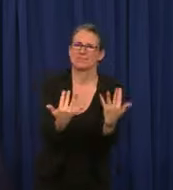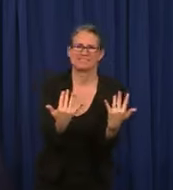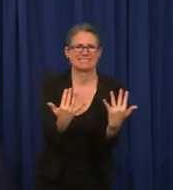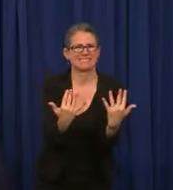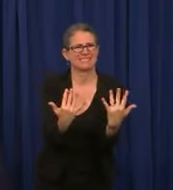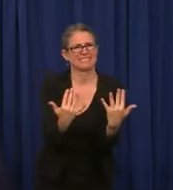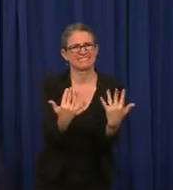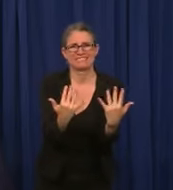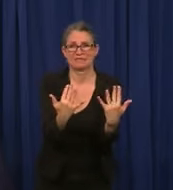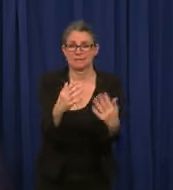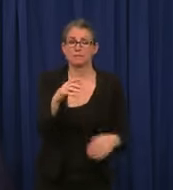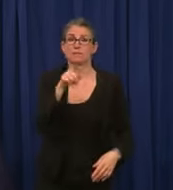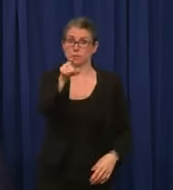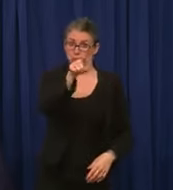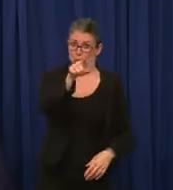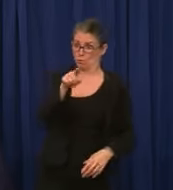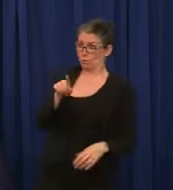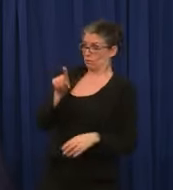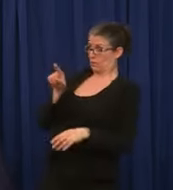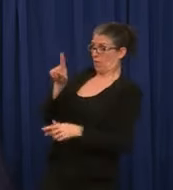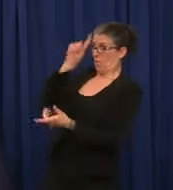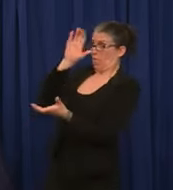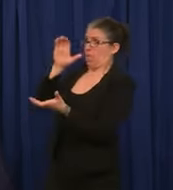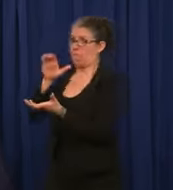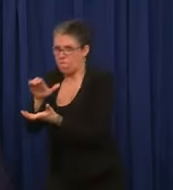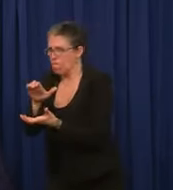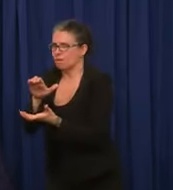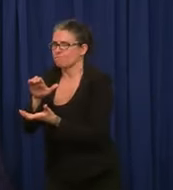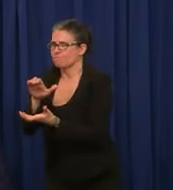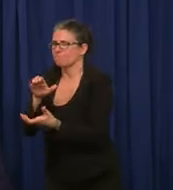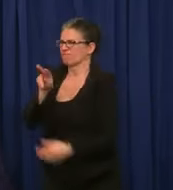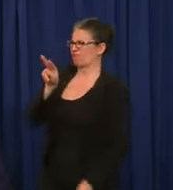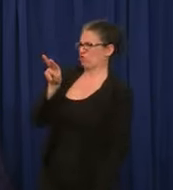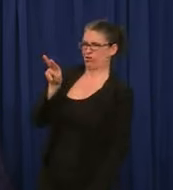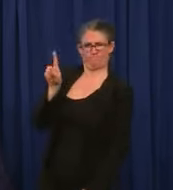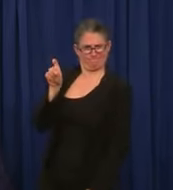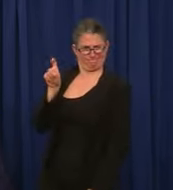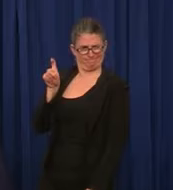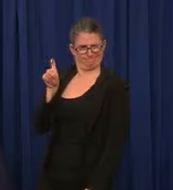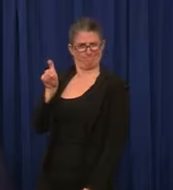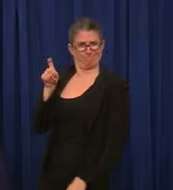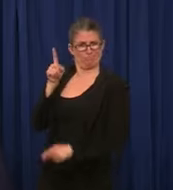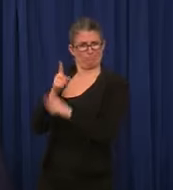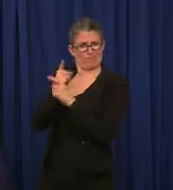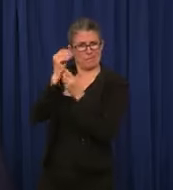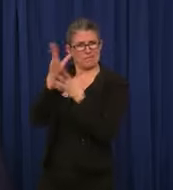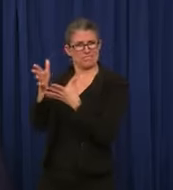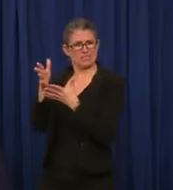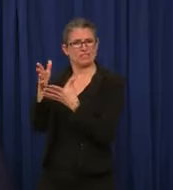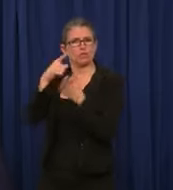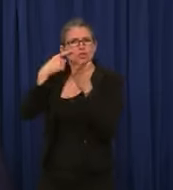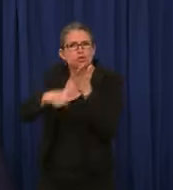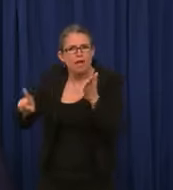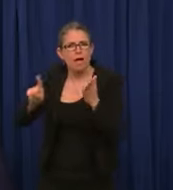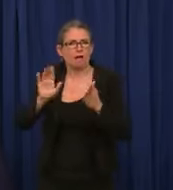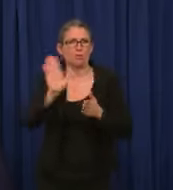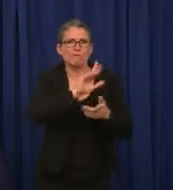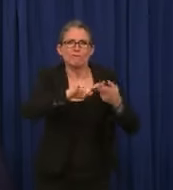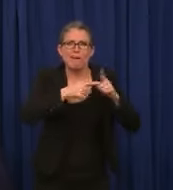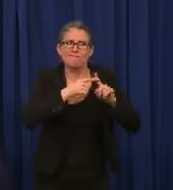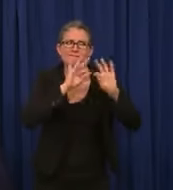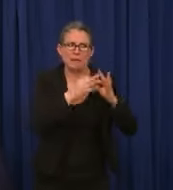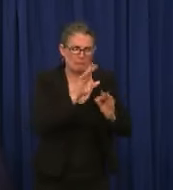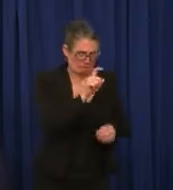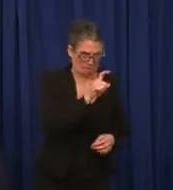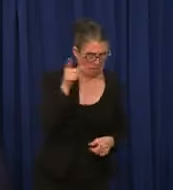ask everyone out there that has friends and family members who might be looking for those answers to help them find